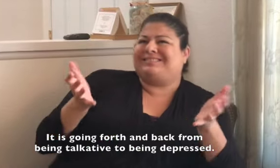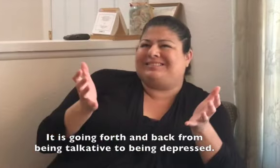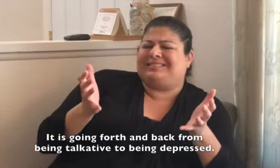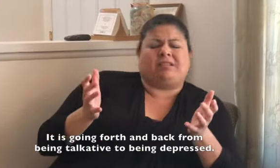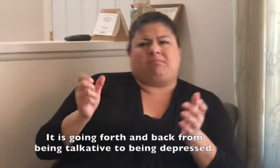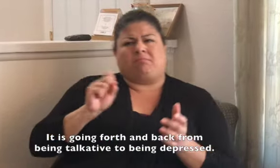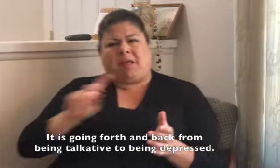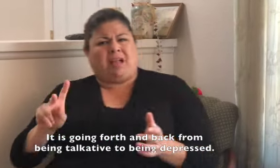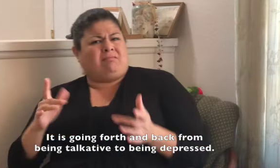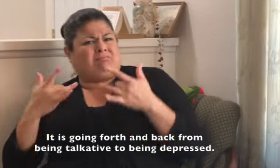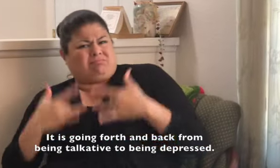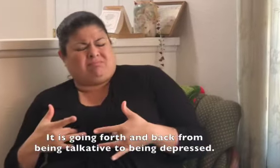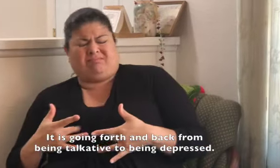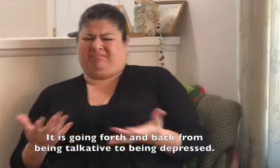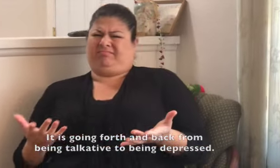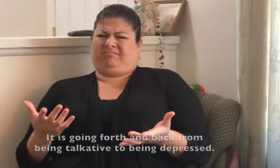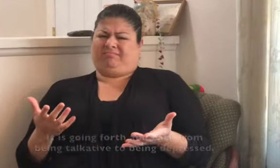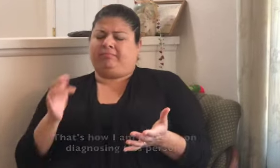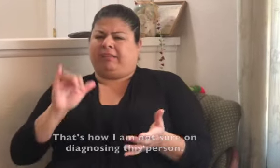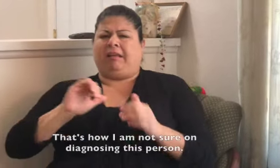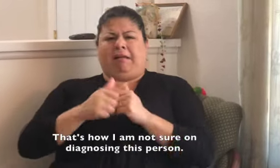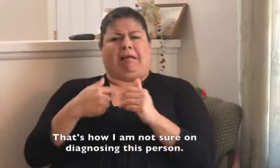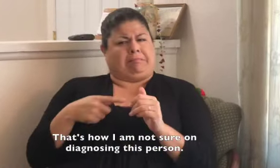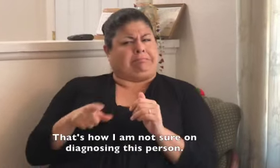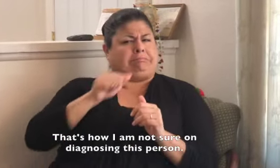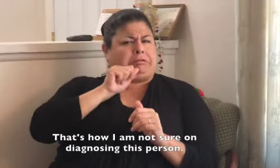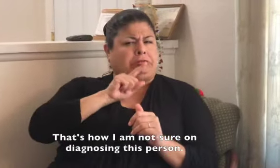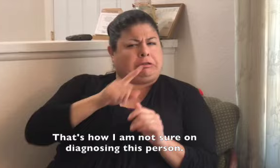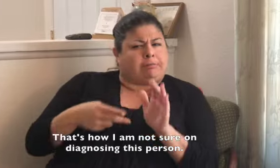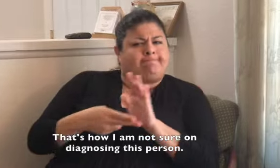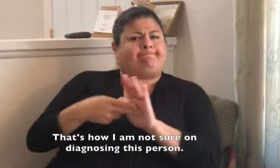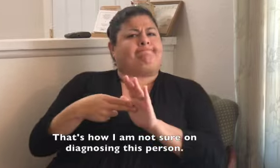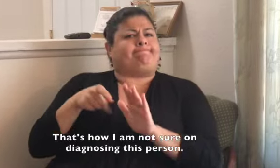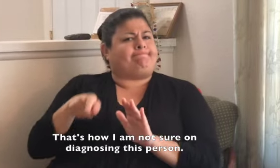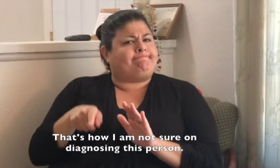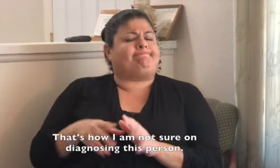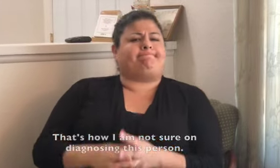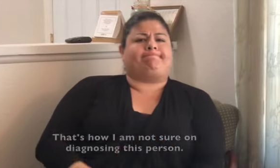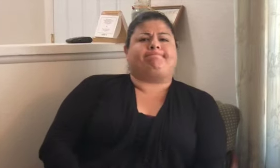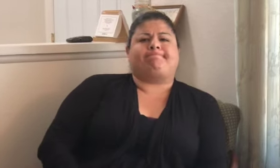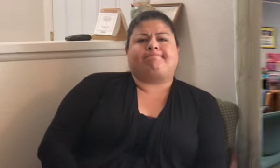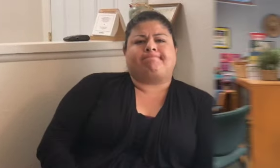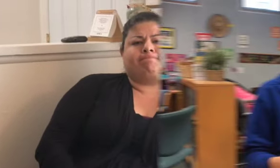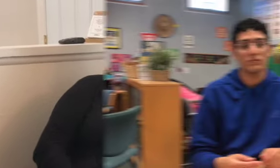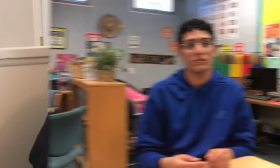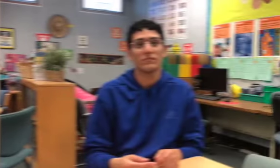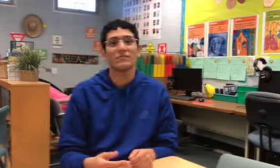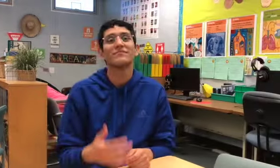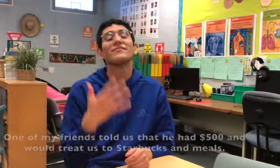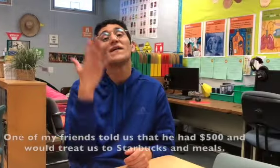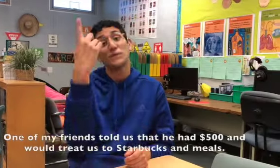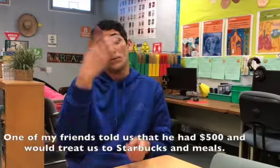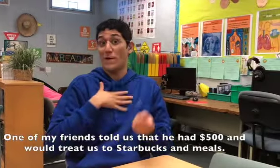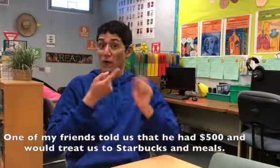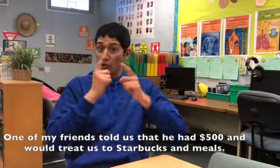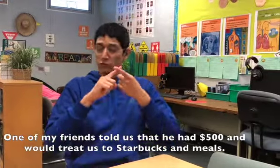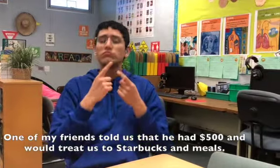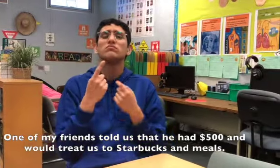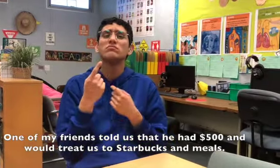And then it's back and forth and back from being talkative then being down. That's how I am not sure of diagnosing the skill.